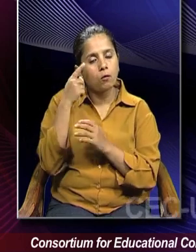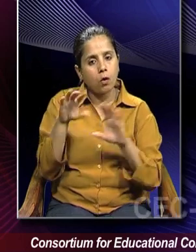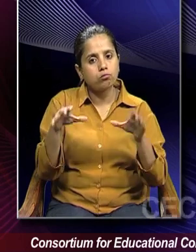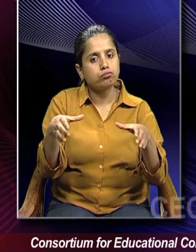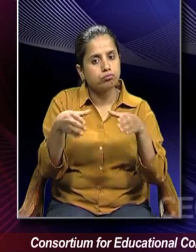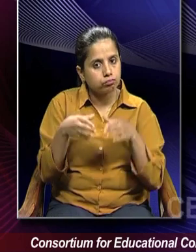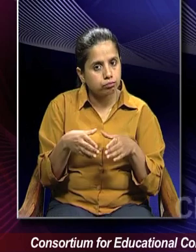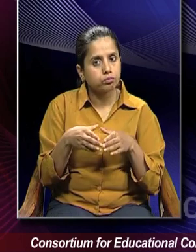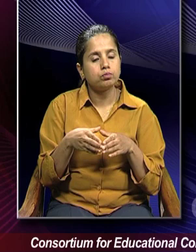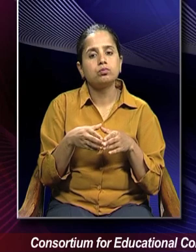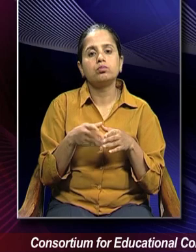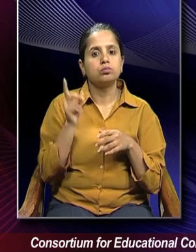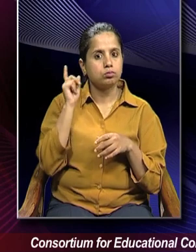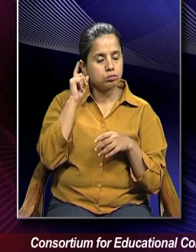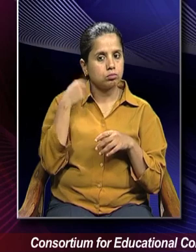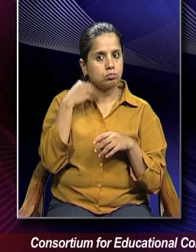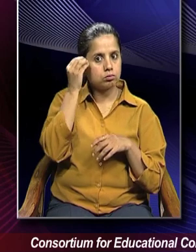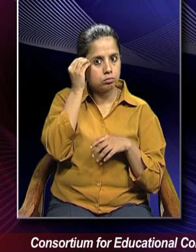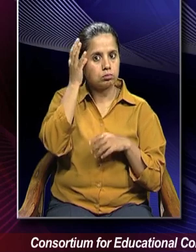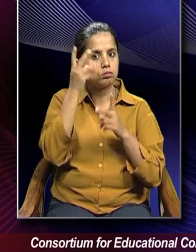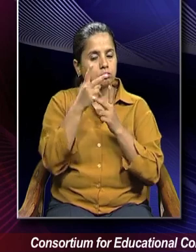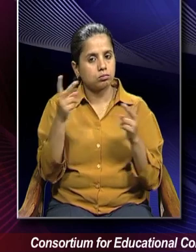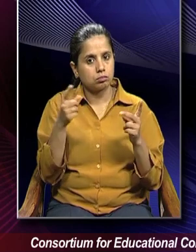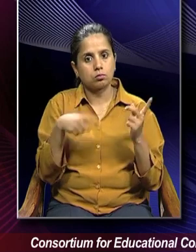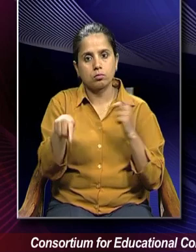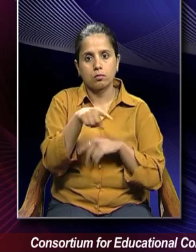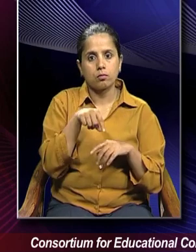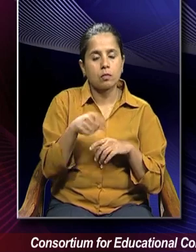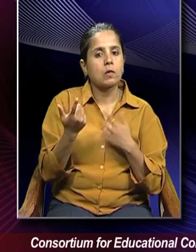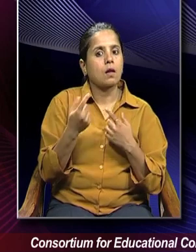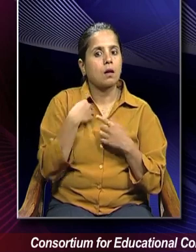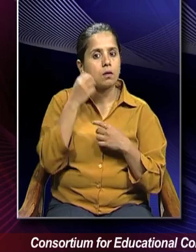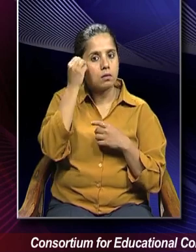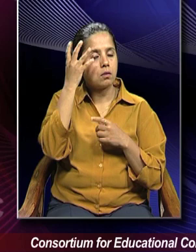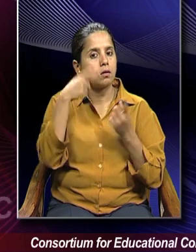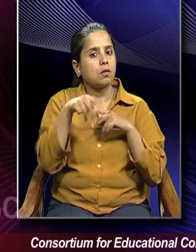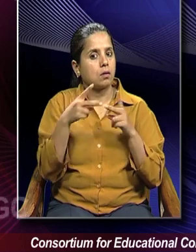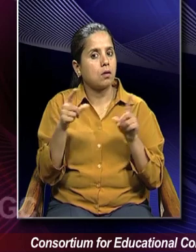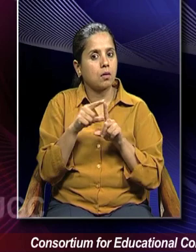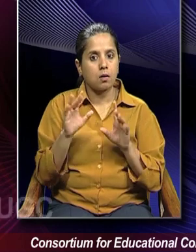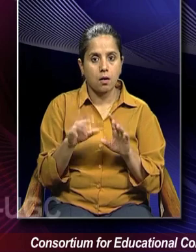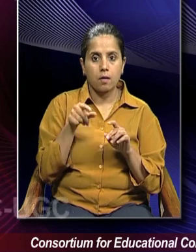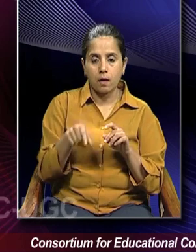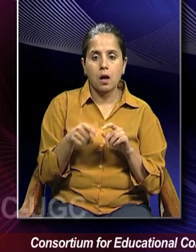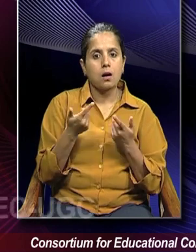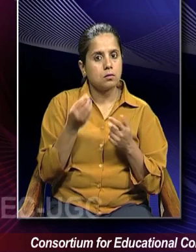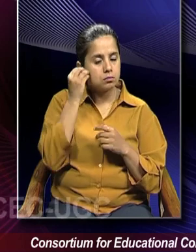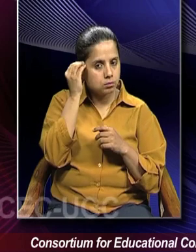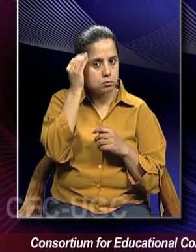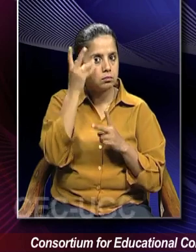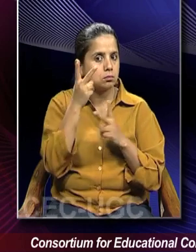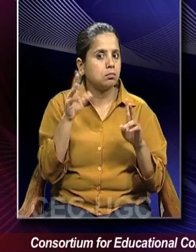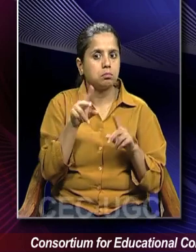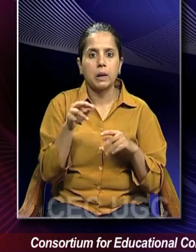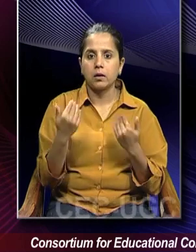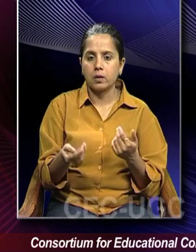collective intuitional wisdom which leads to intuitive visioning. So, it is the intuitive wisdom, what you call as